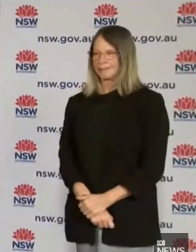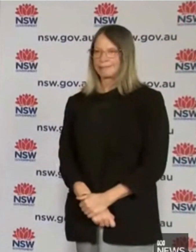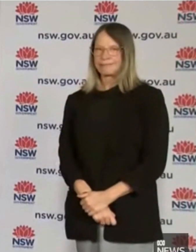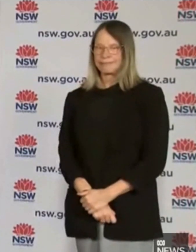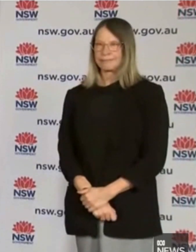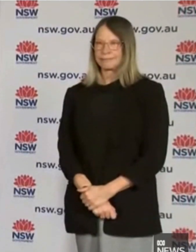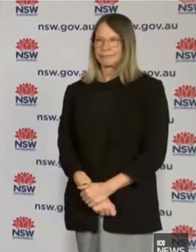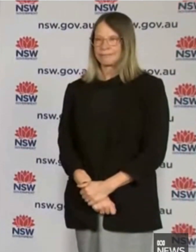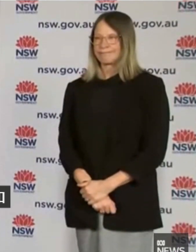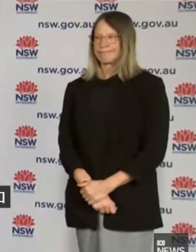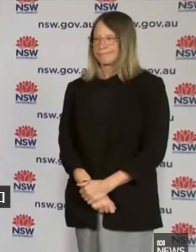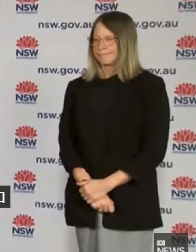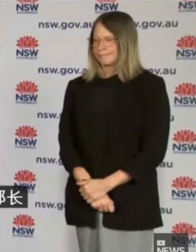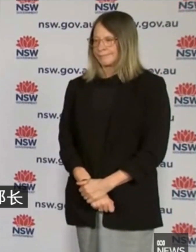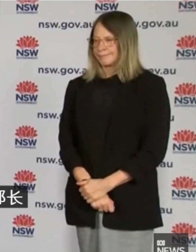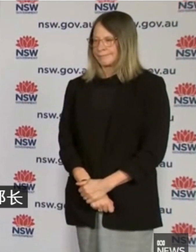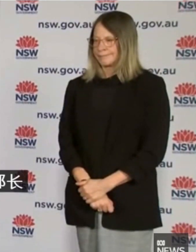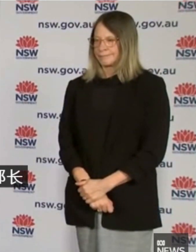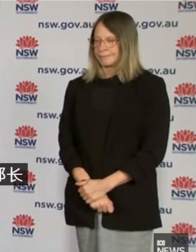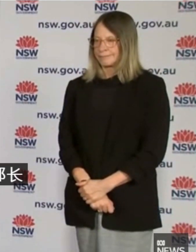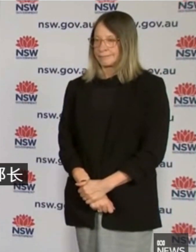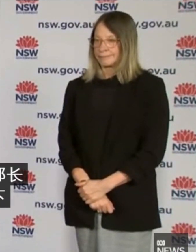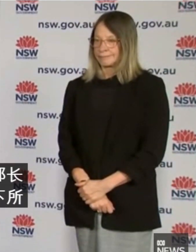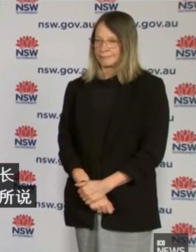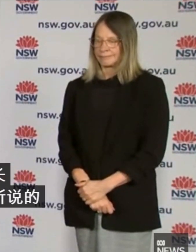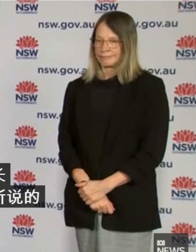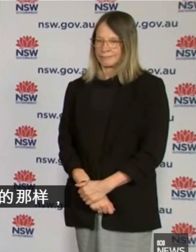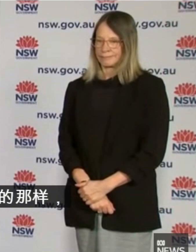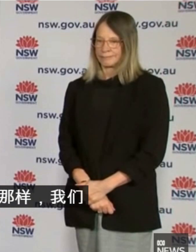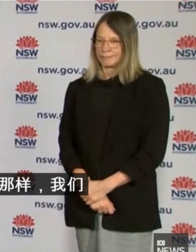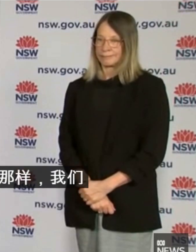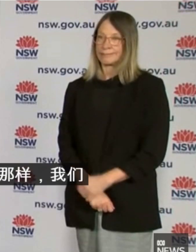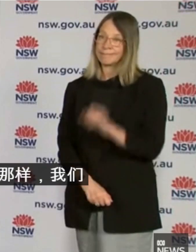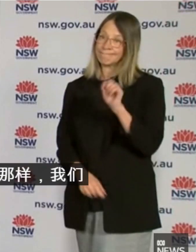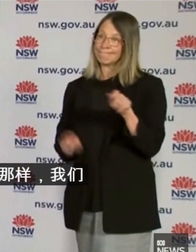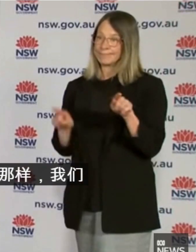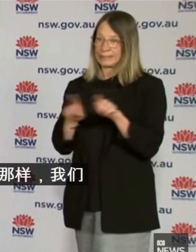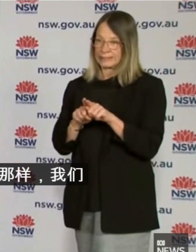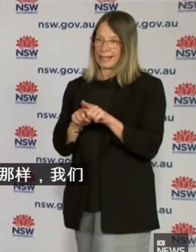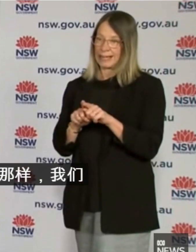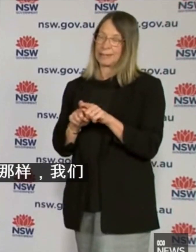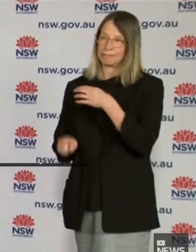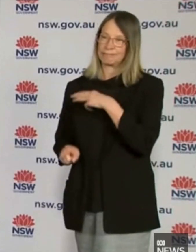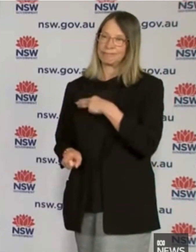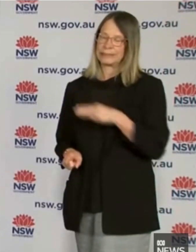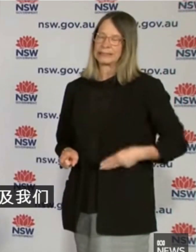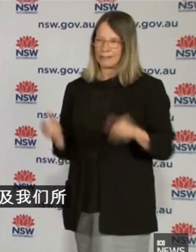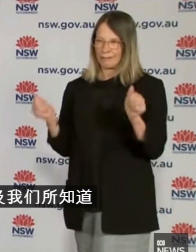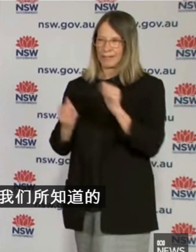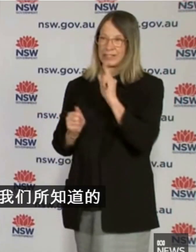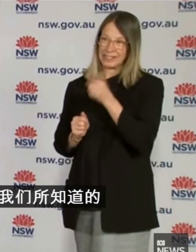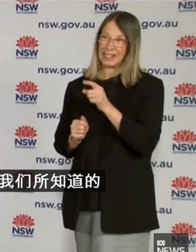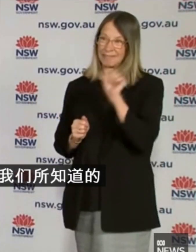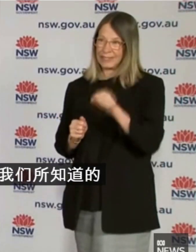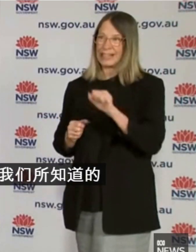Thank you, Minister. So, as the Minister said, in the context of a pandemic, and we know that, from all the figures that we've seen and